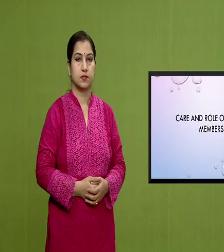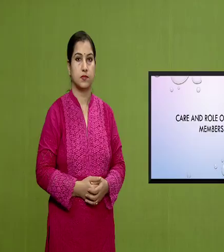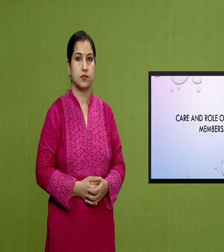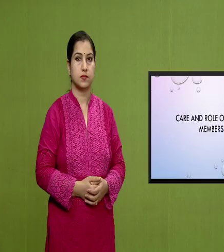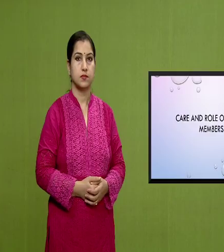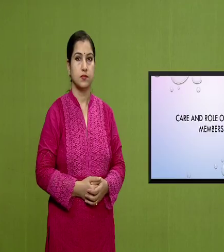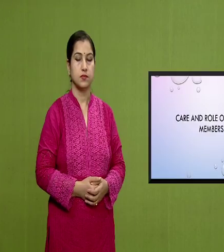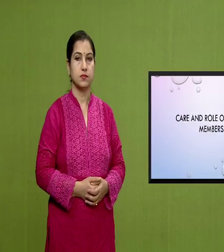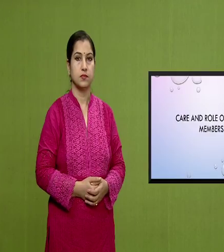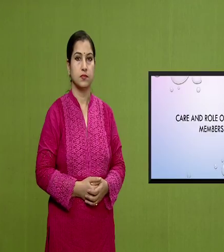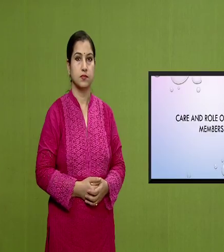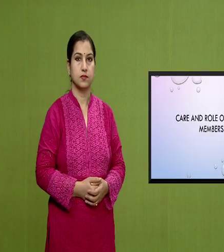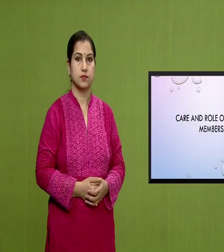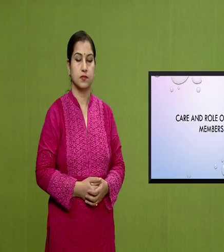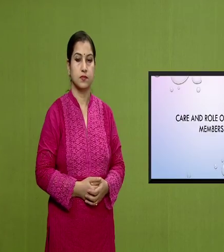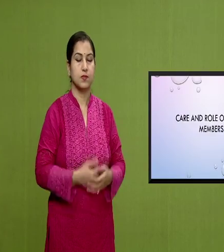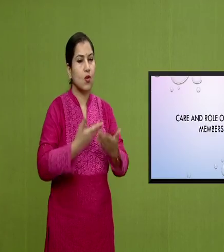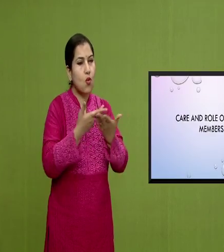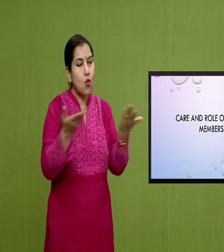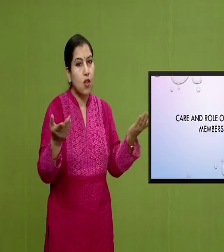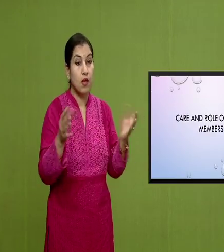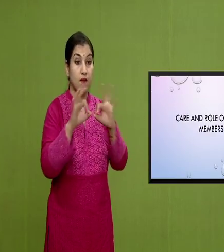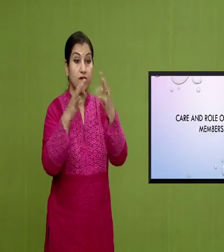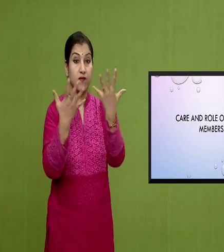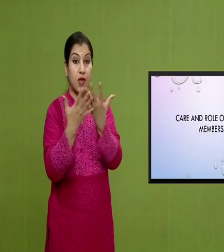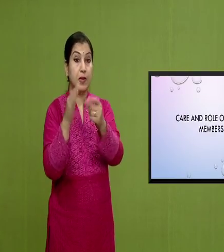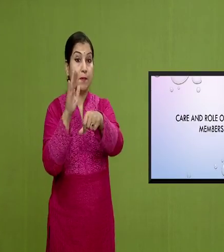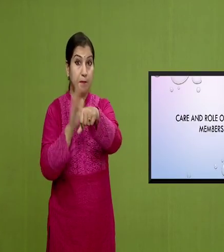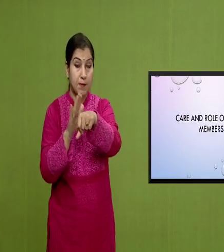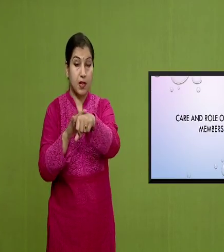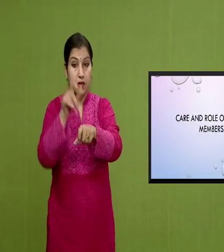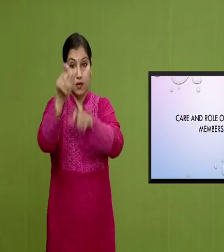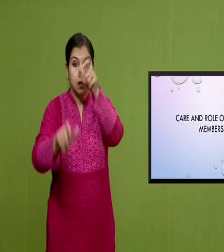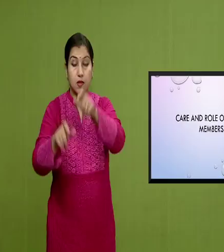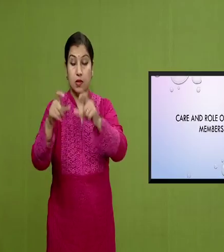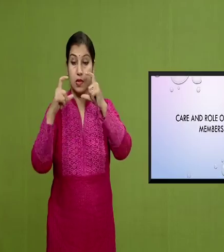Care of every member in a family is very important.